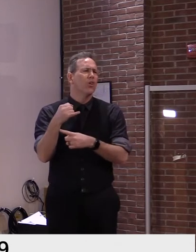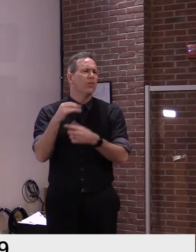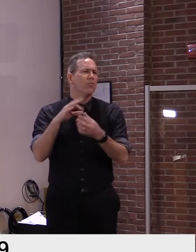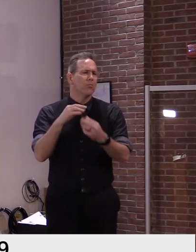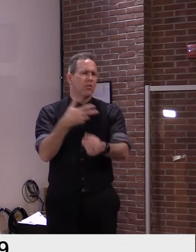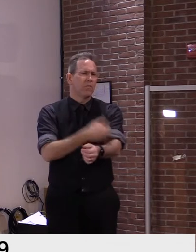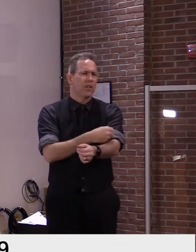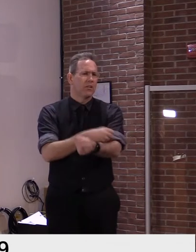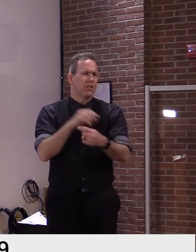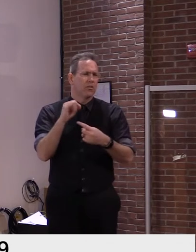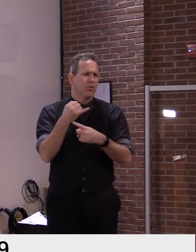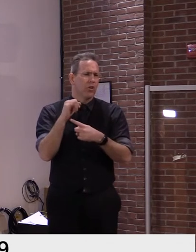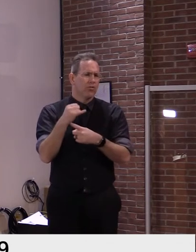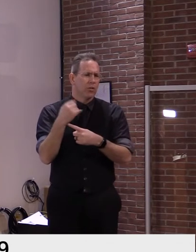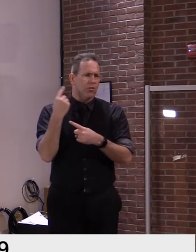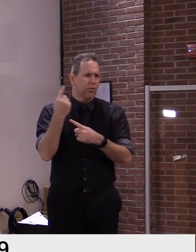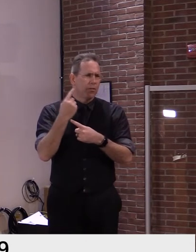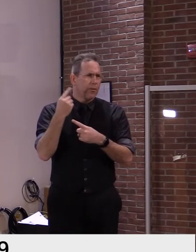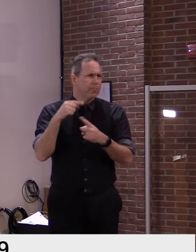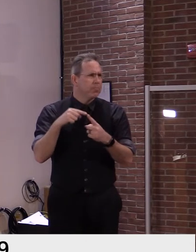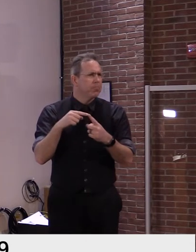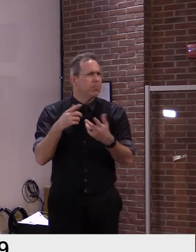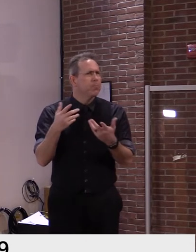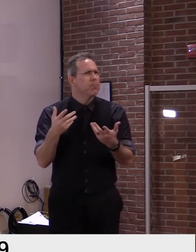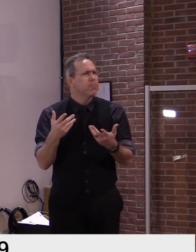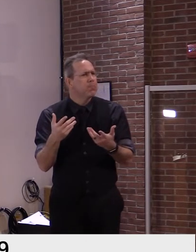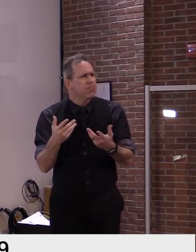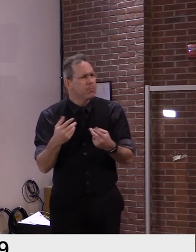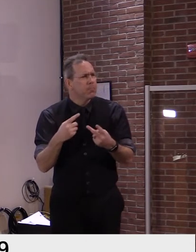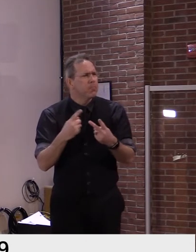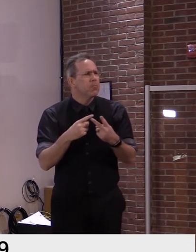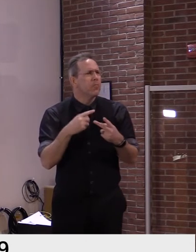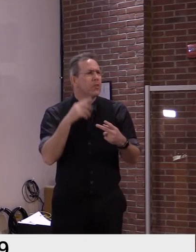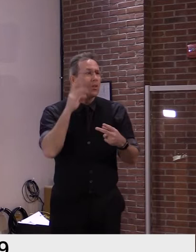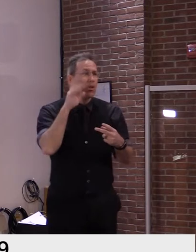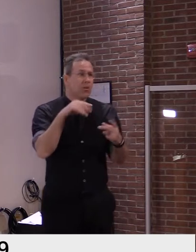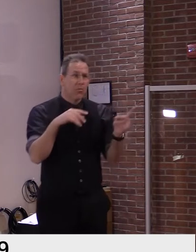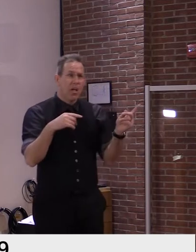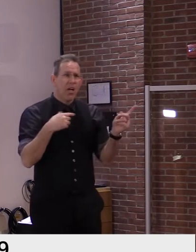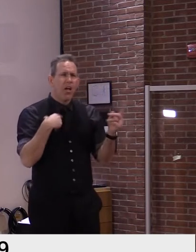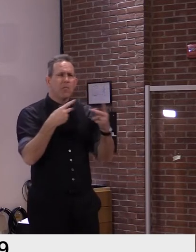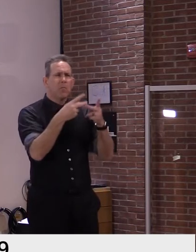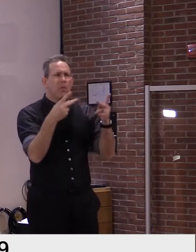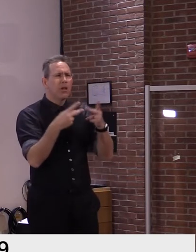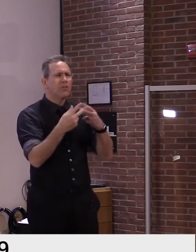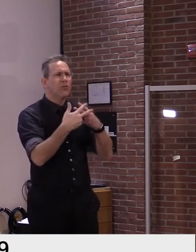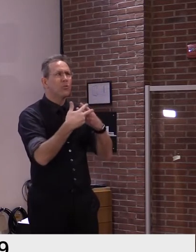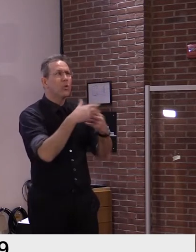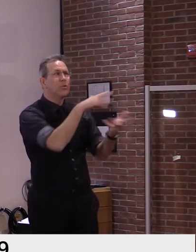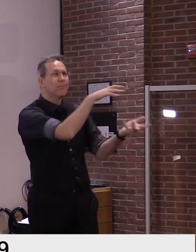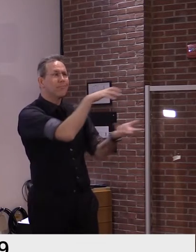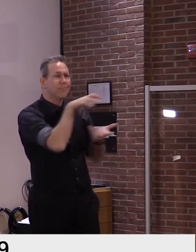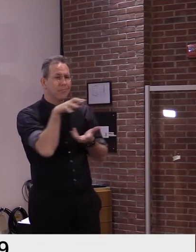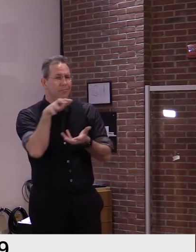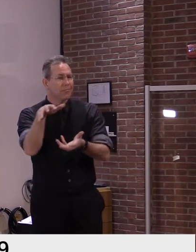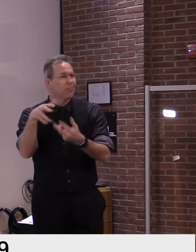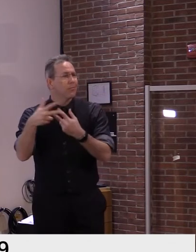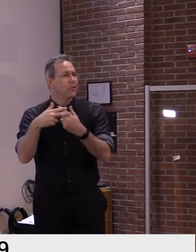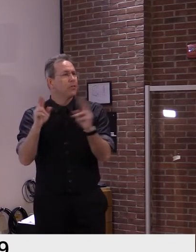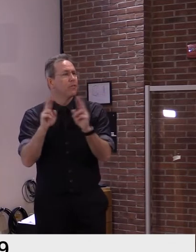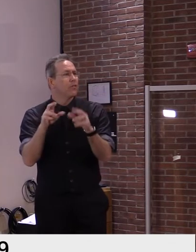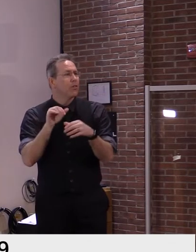being sent to, because of the storage capacity for the thing, is that going to be sent to the more